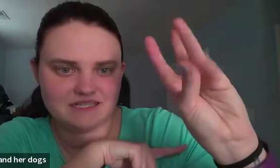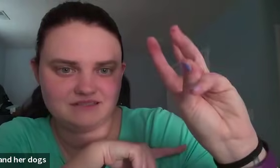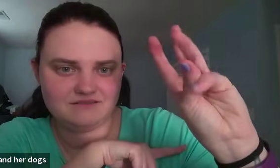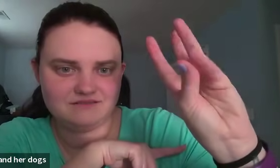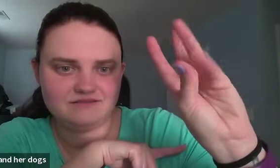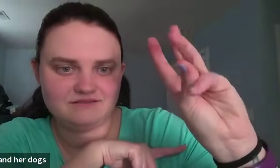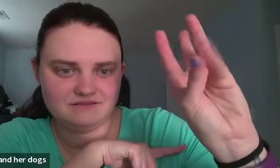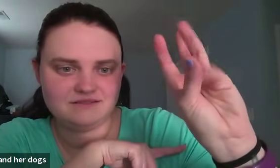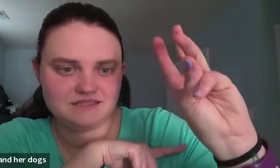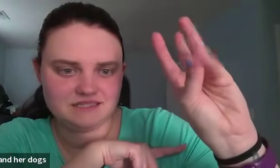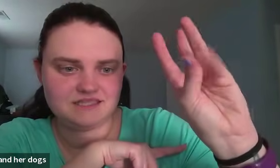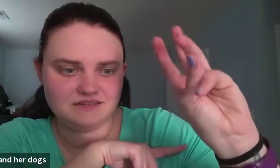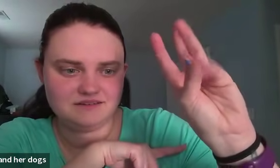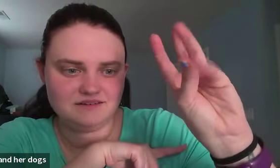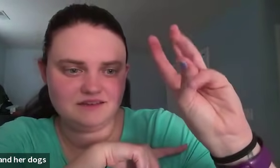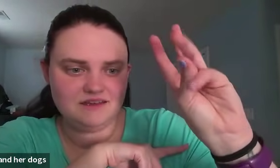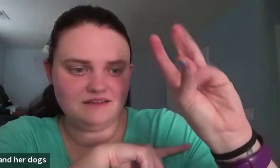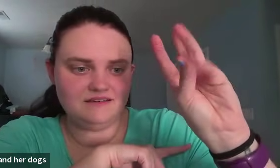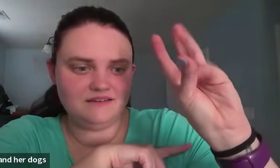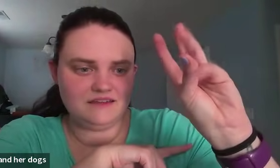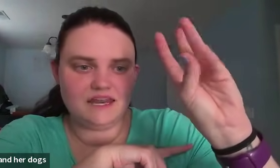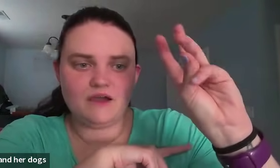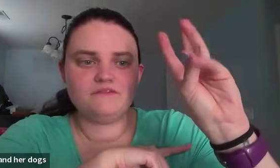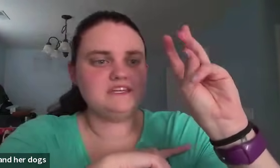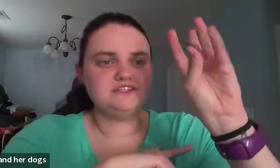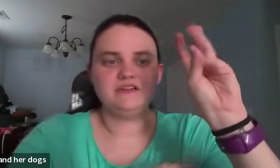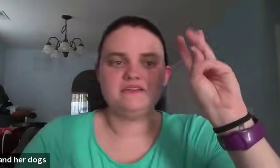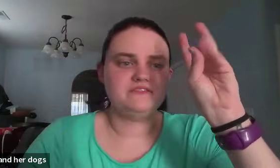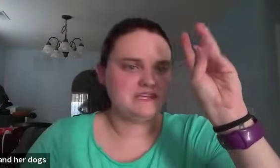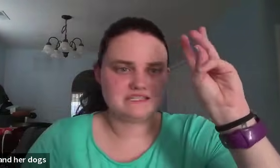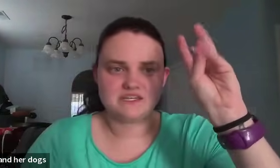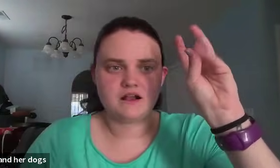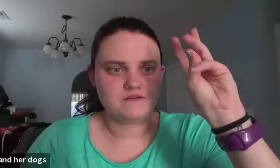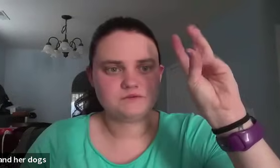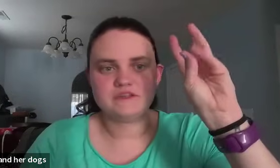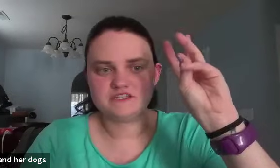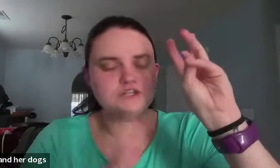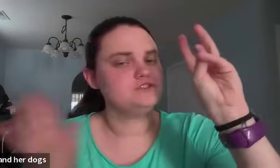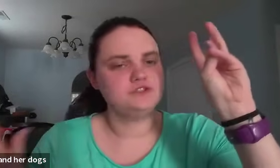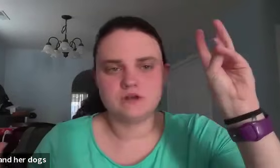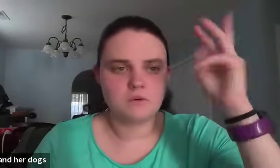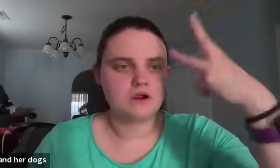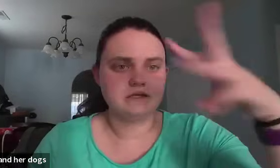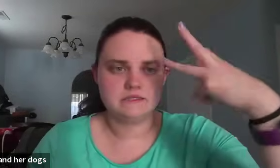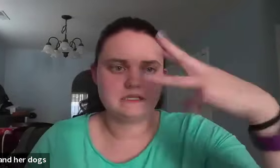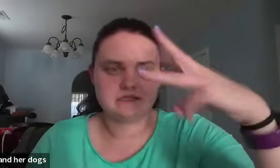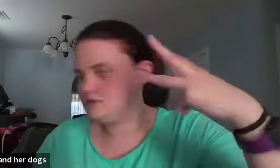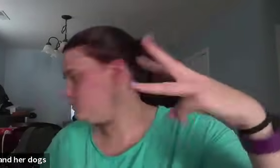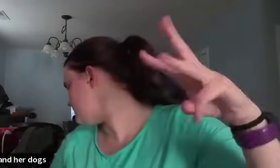16. 16. Now, if this you're like, this is not comfortable, this hurts, do not worry. This still